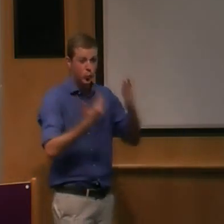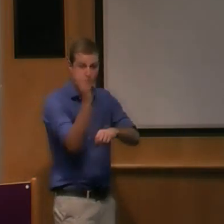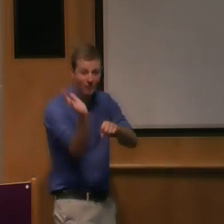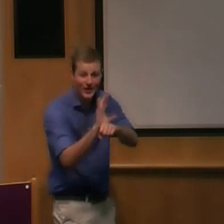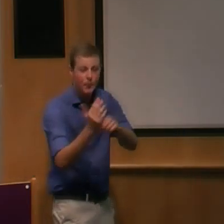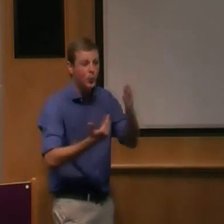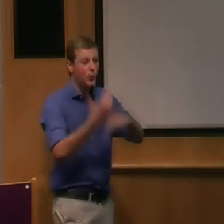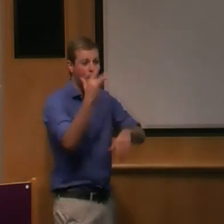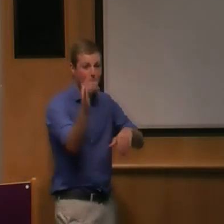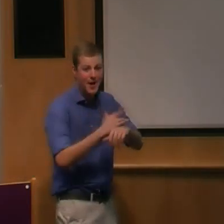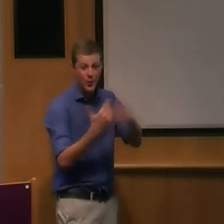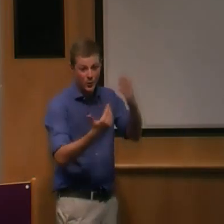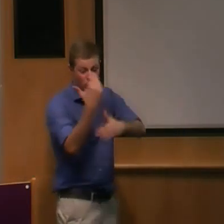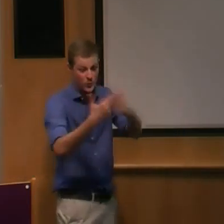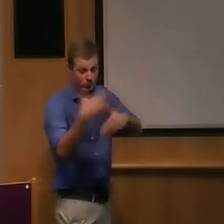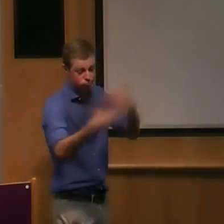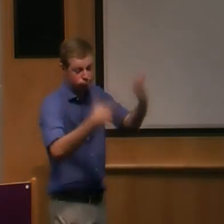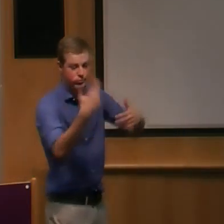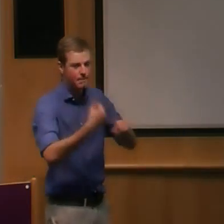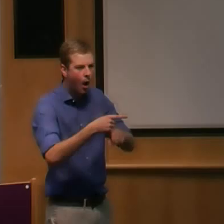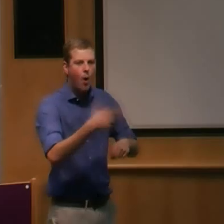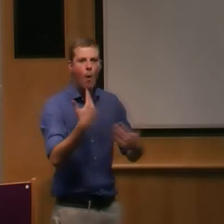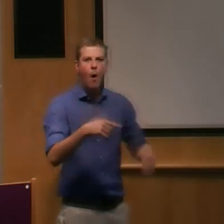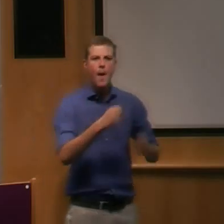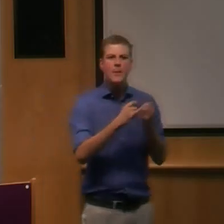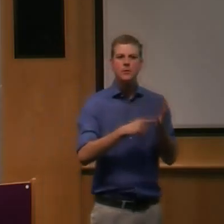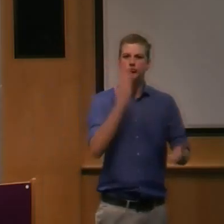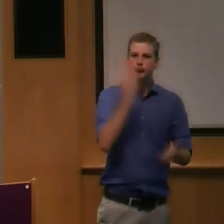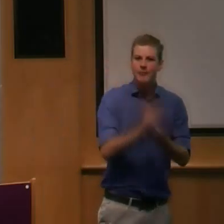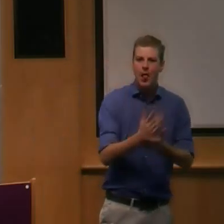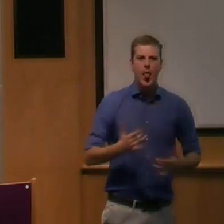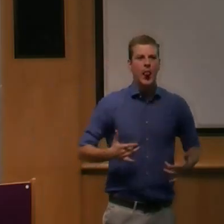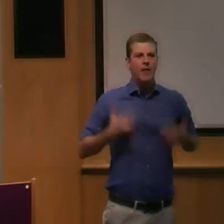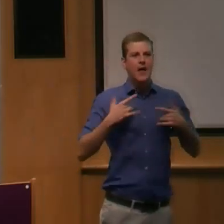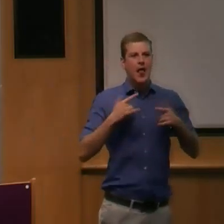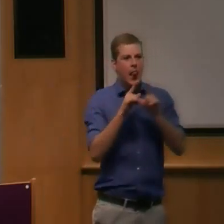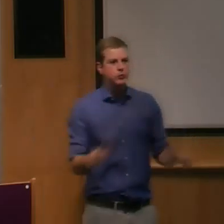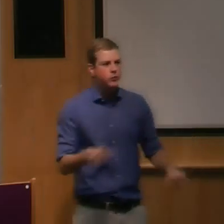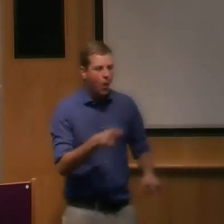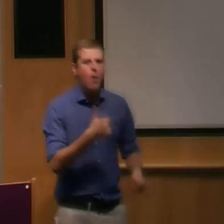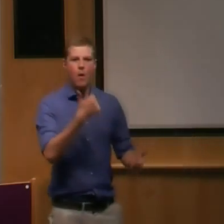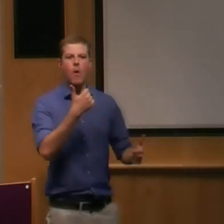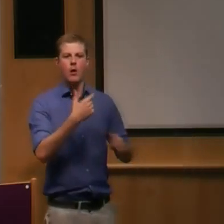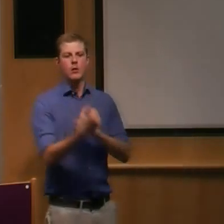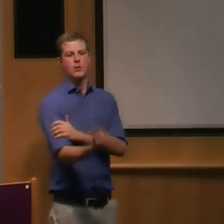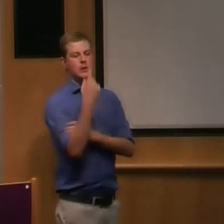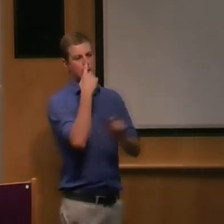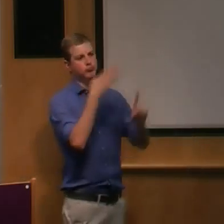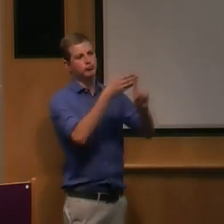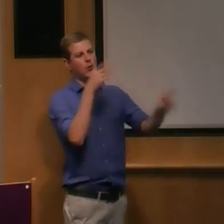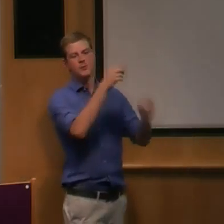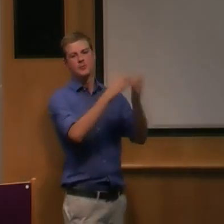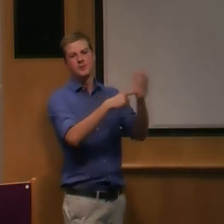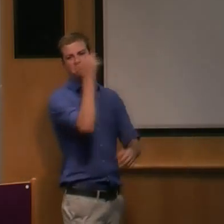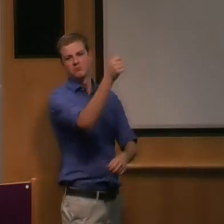is not how people write now. The language is organic, it moves, it lives and it changes. And I think